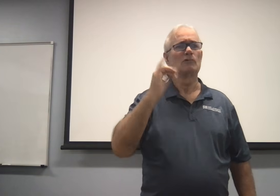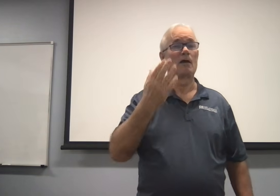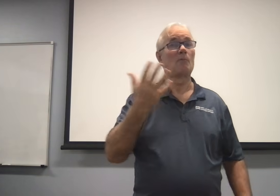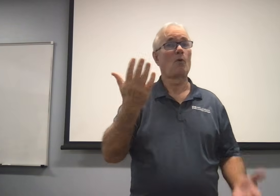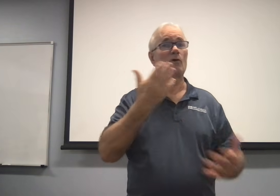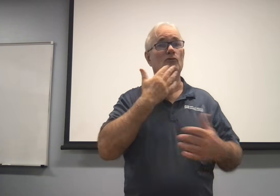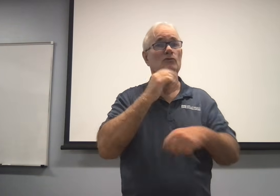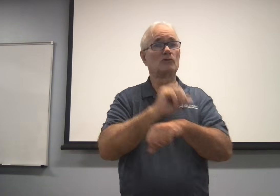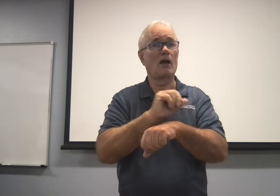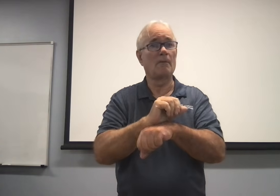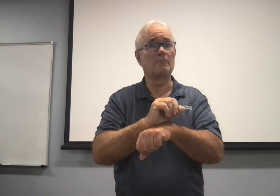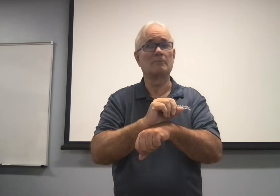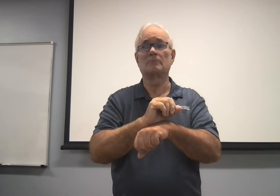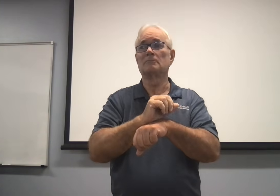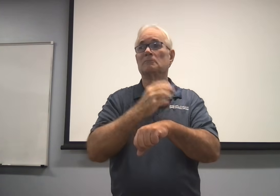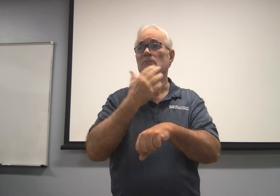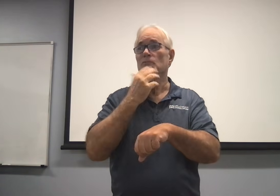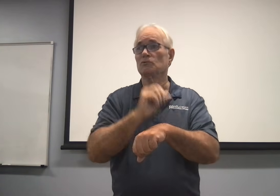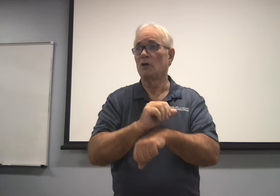Good job. Eric could sign good